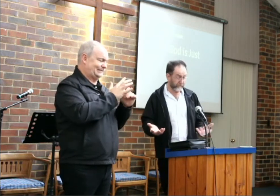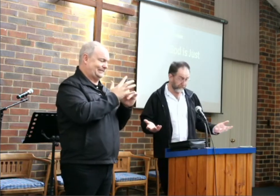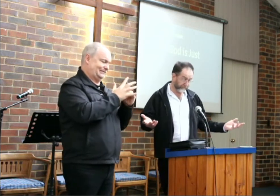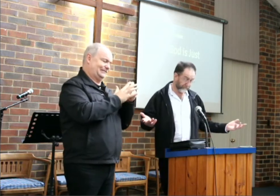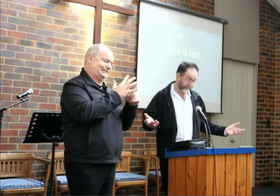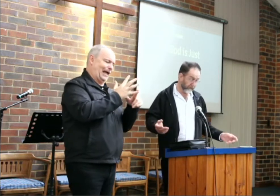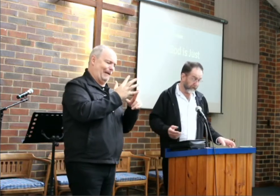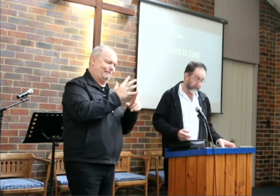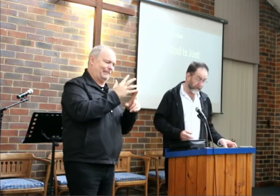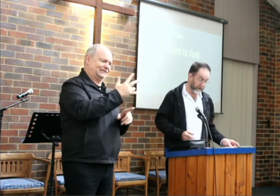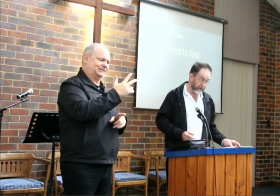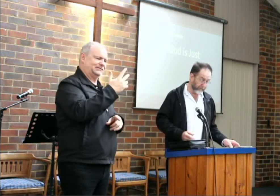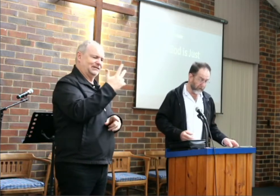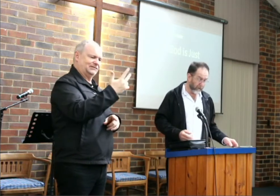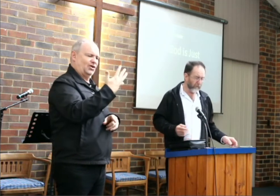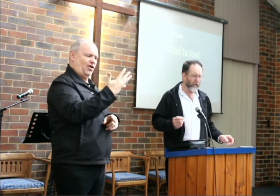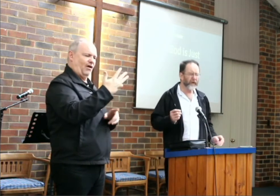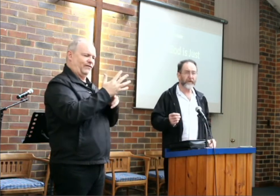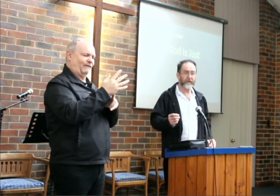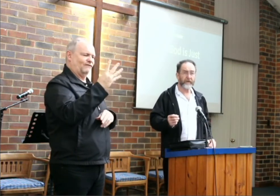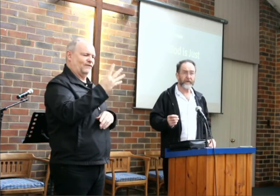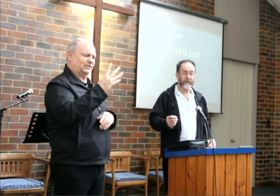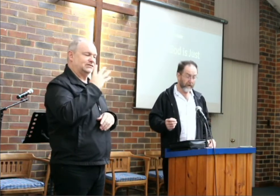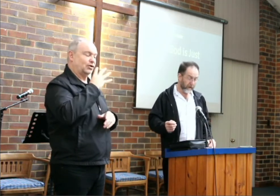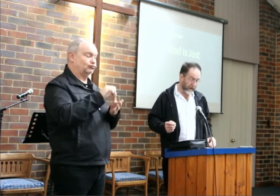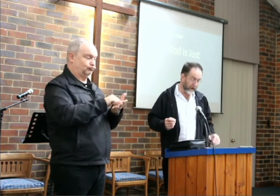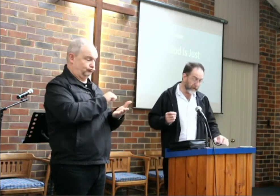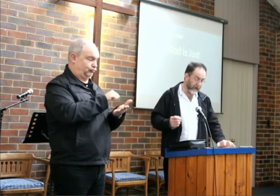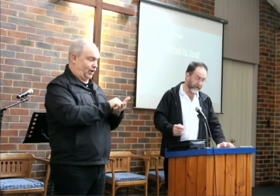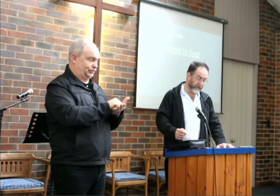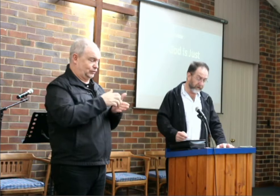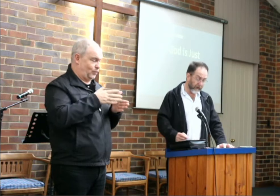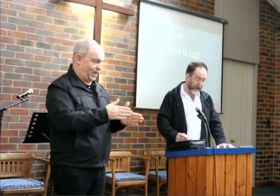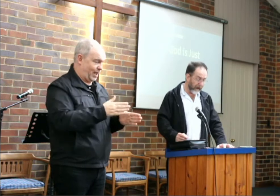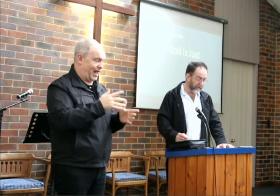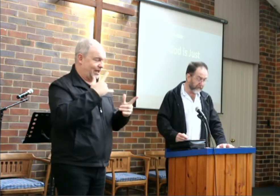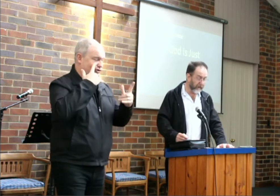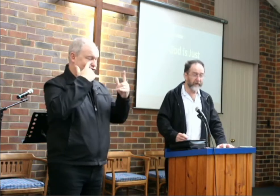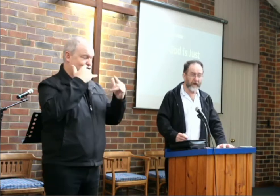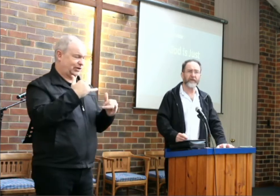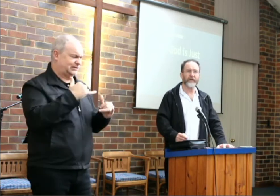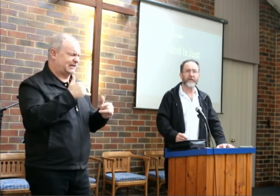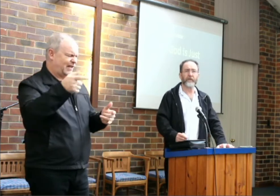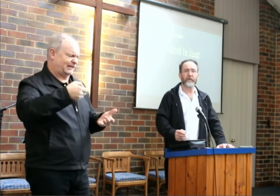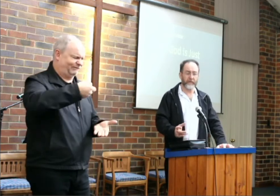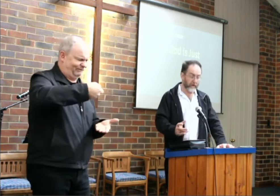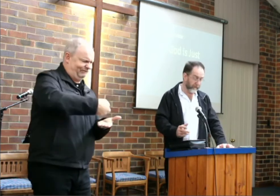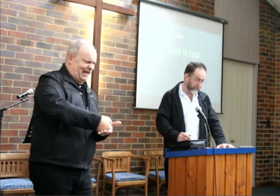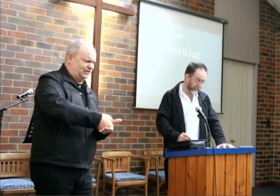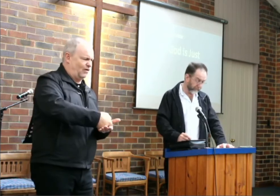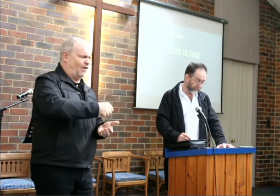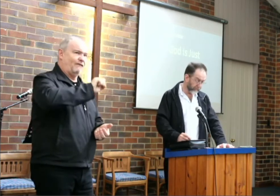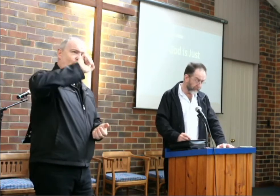89:14. It says, "Righteousness and justice are the foundations of your